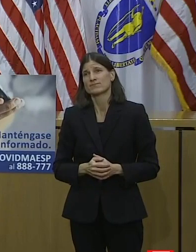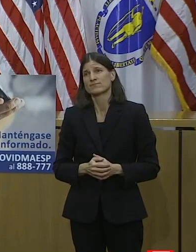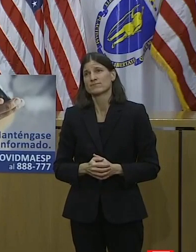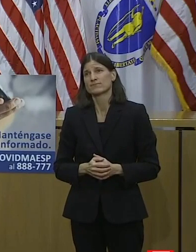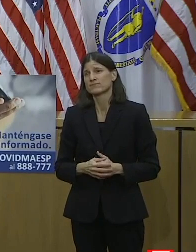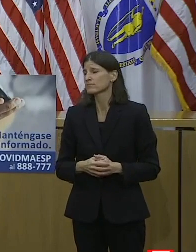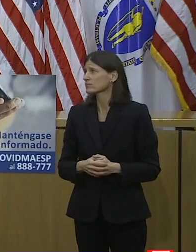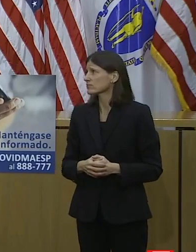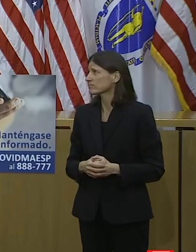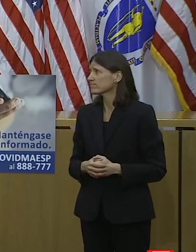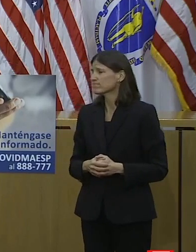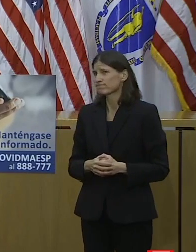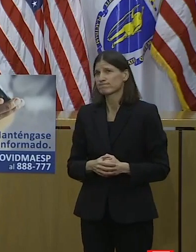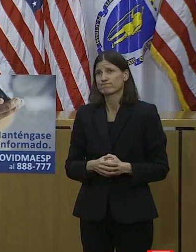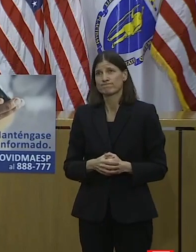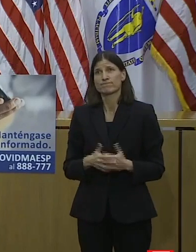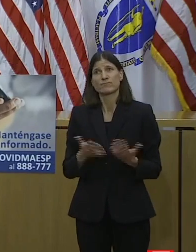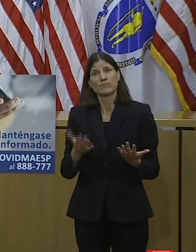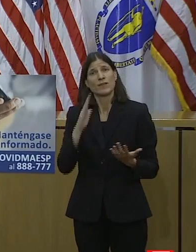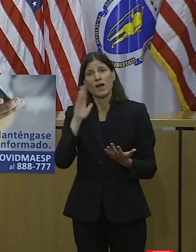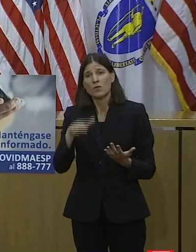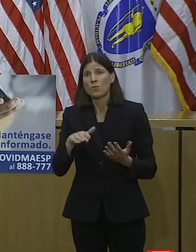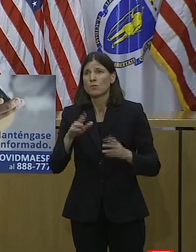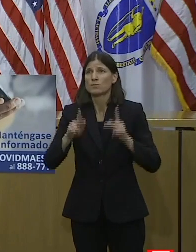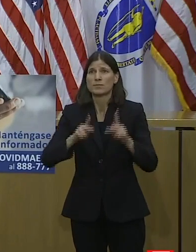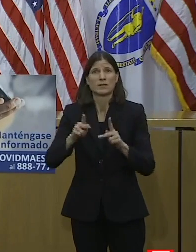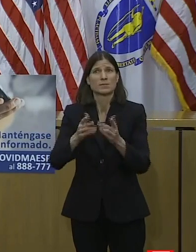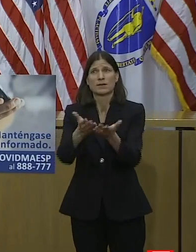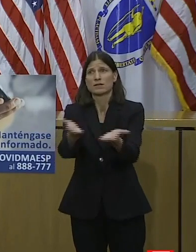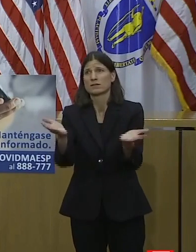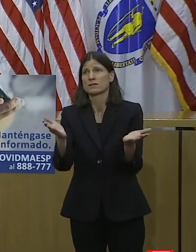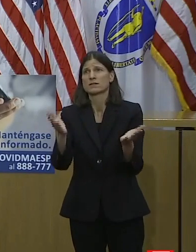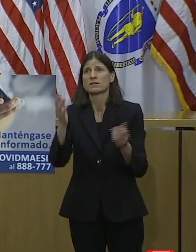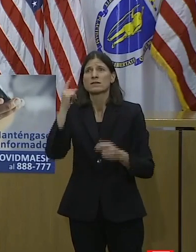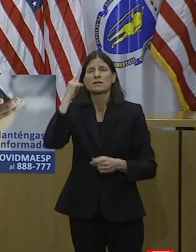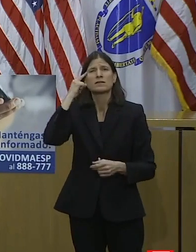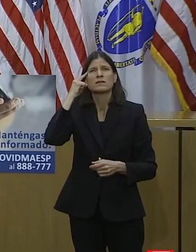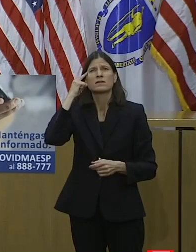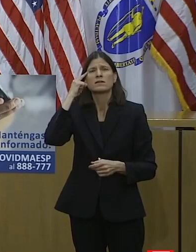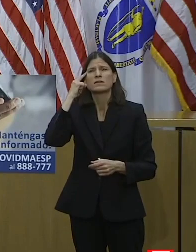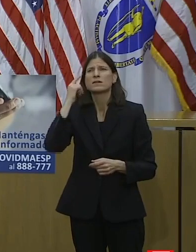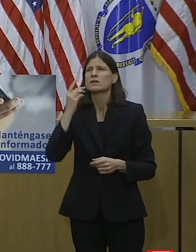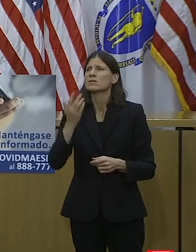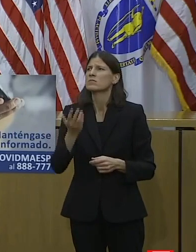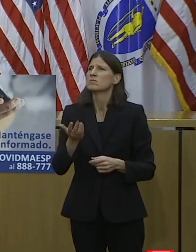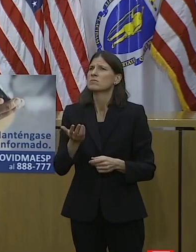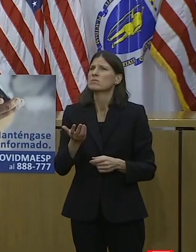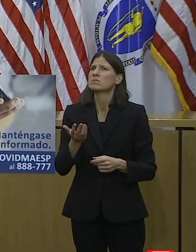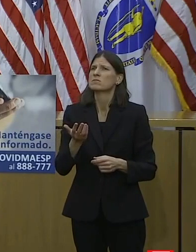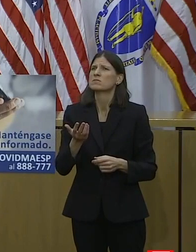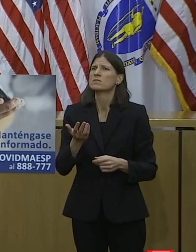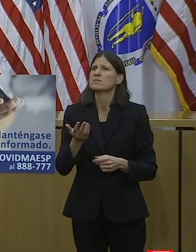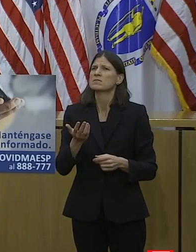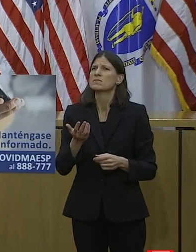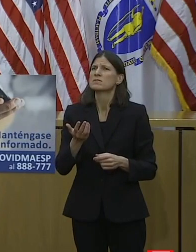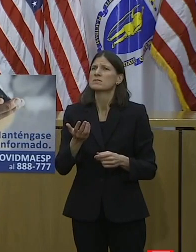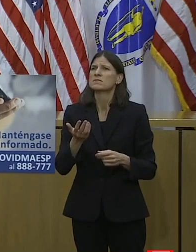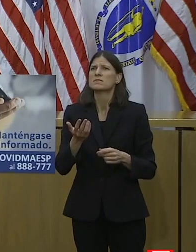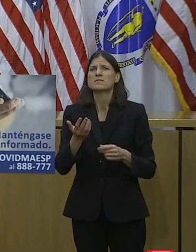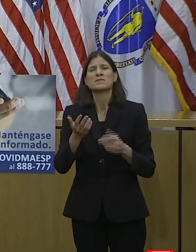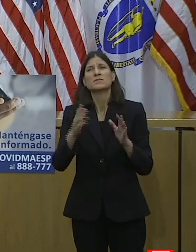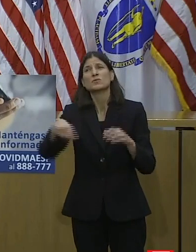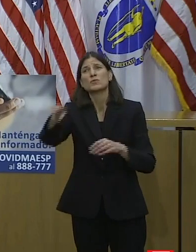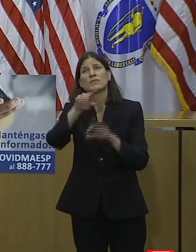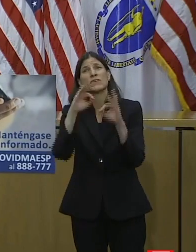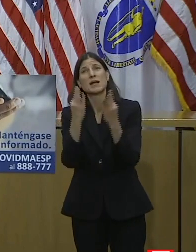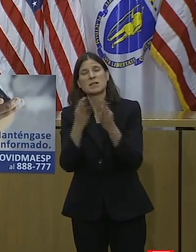they don't leave anything off the table with respect to their loved ones.